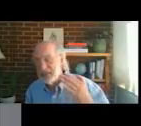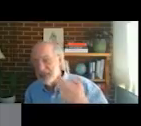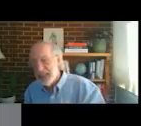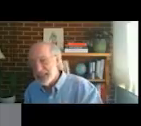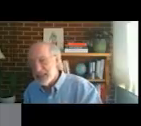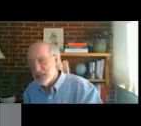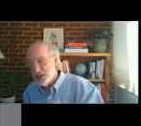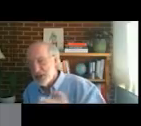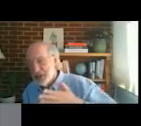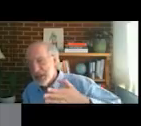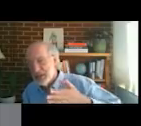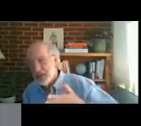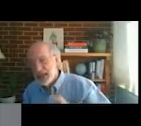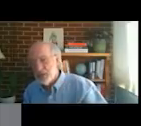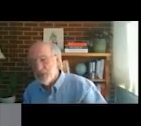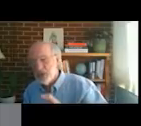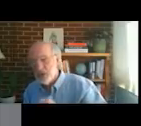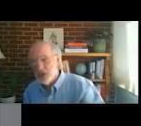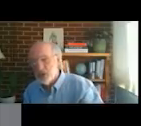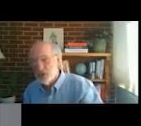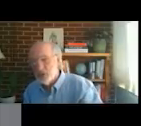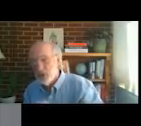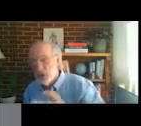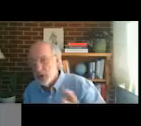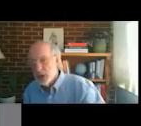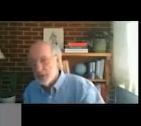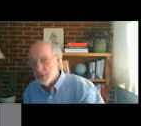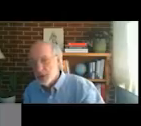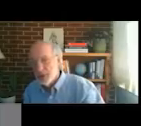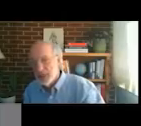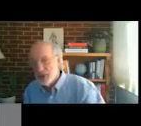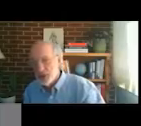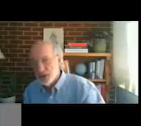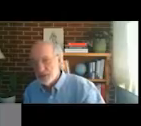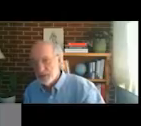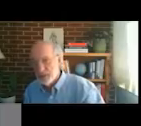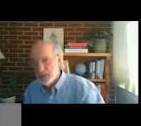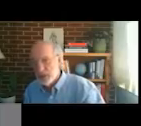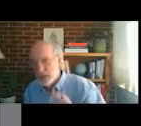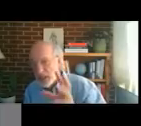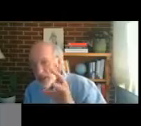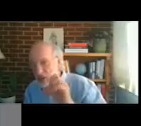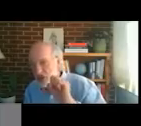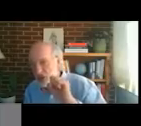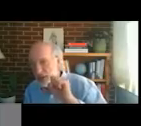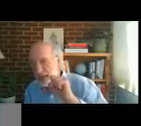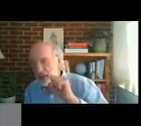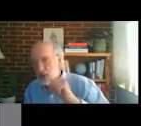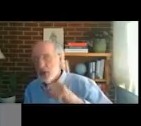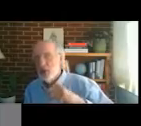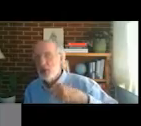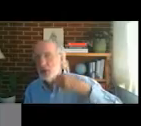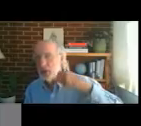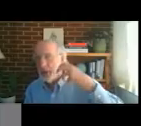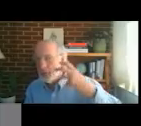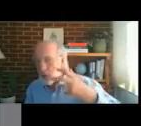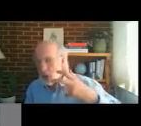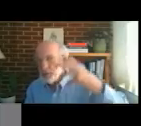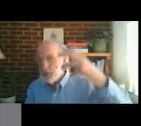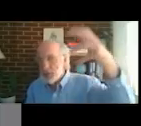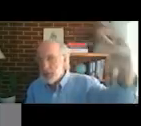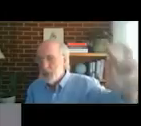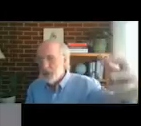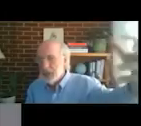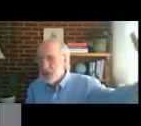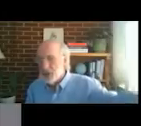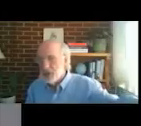taking advantage of the environmental control of motivation, okay? So that you're going to